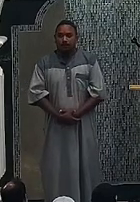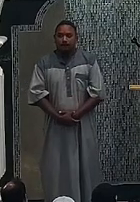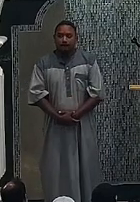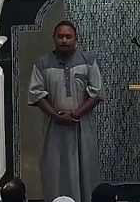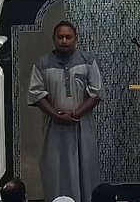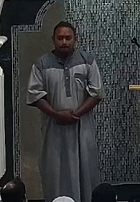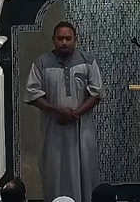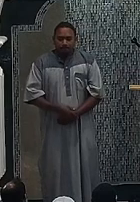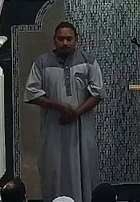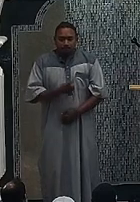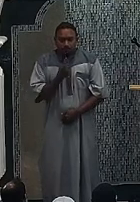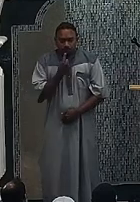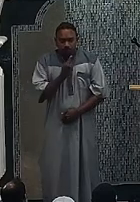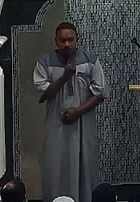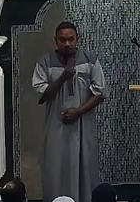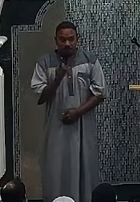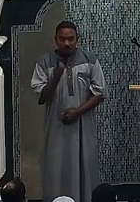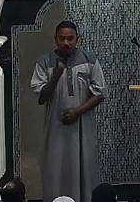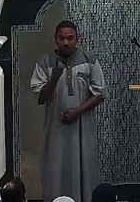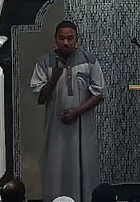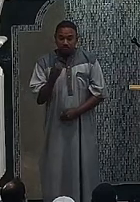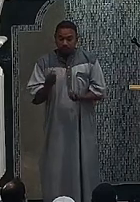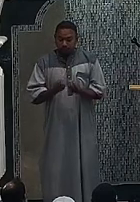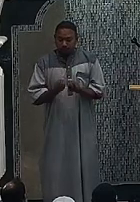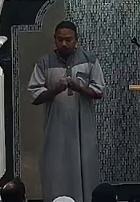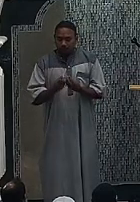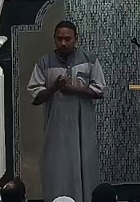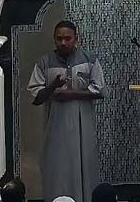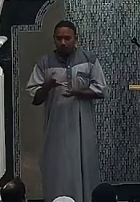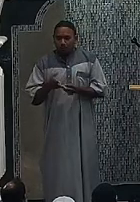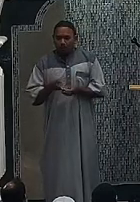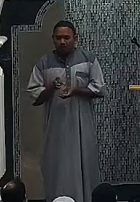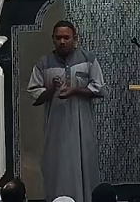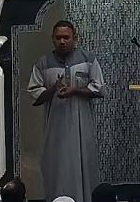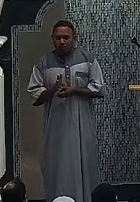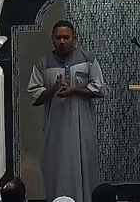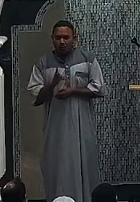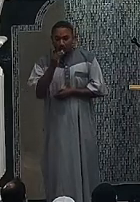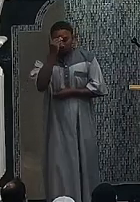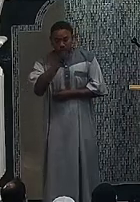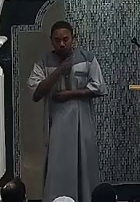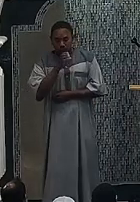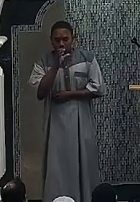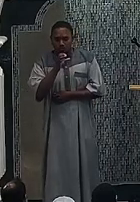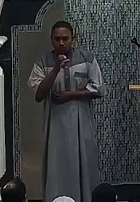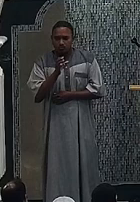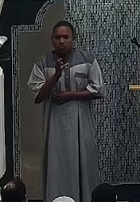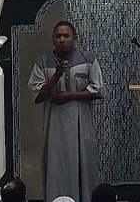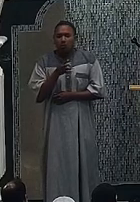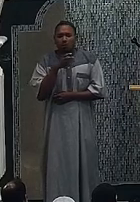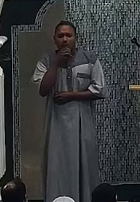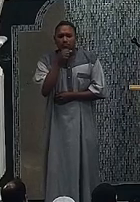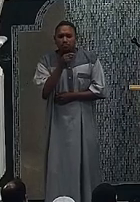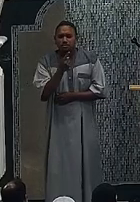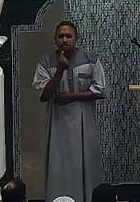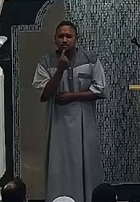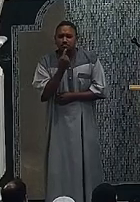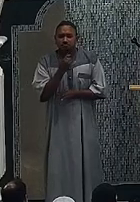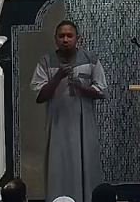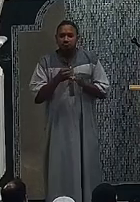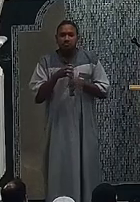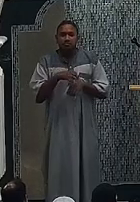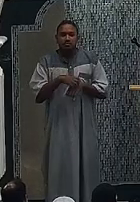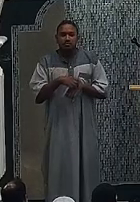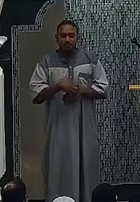masajid is, what was the lecture about? Now, some of us will fall asleep and say, SubhanAllah, I